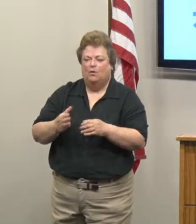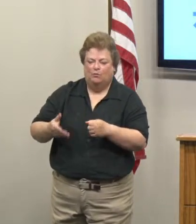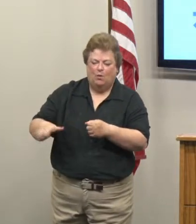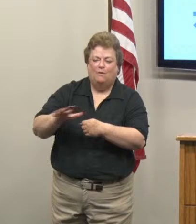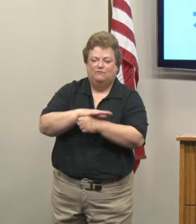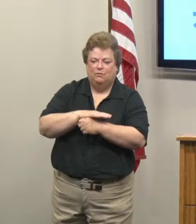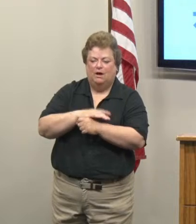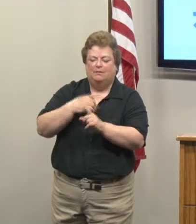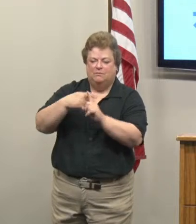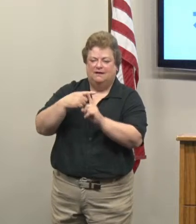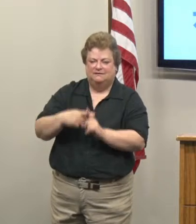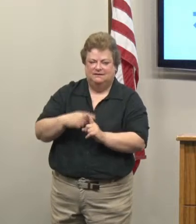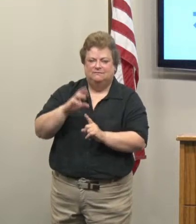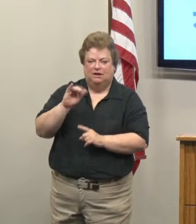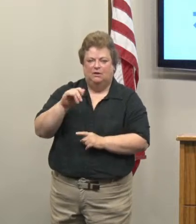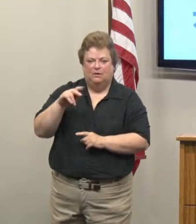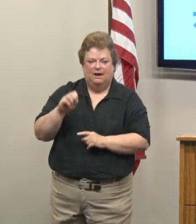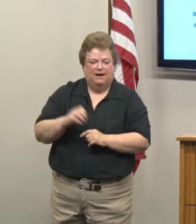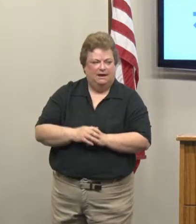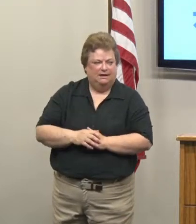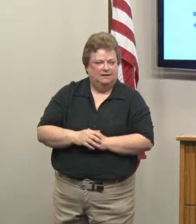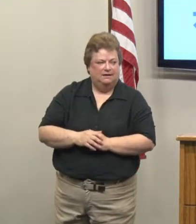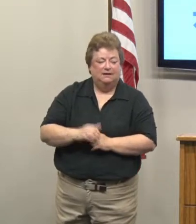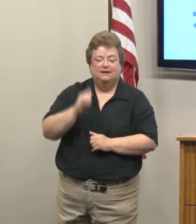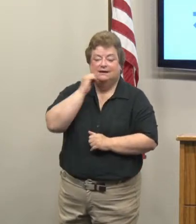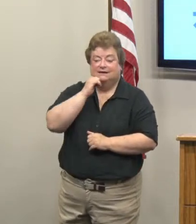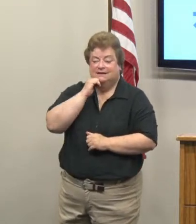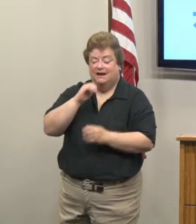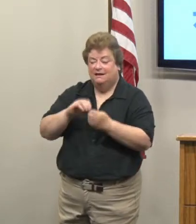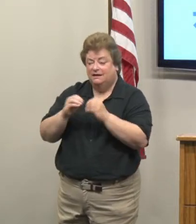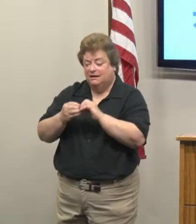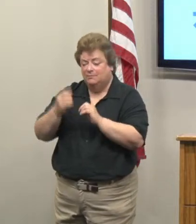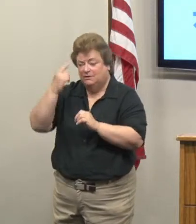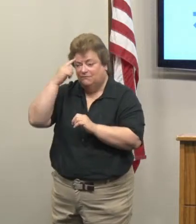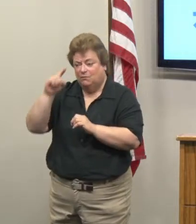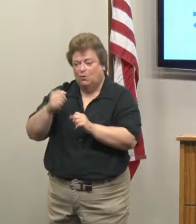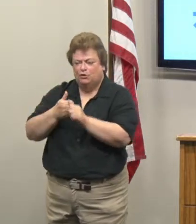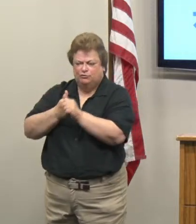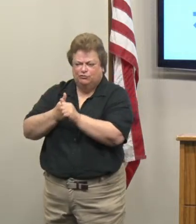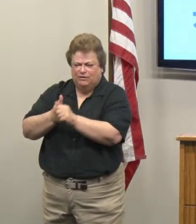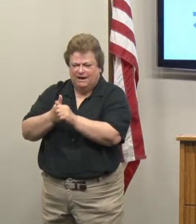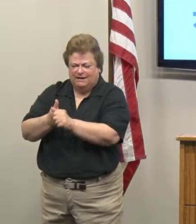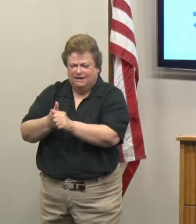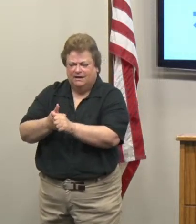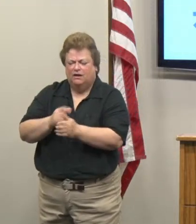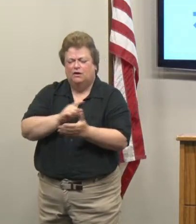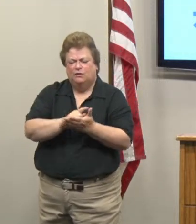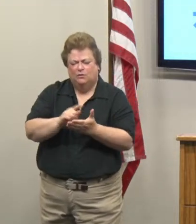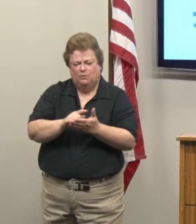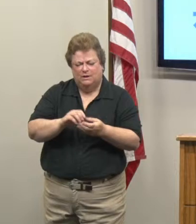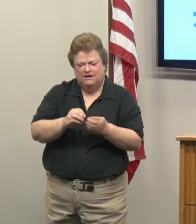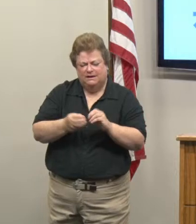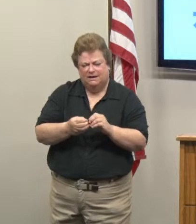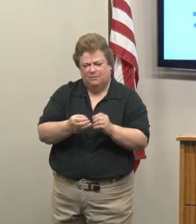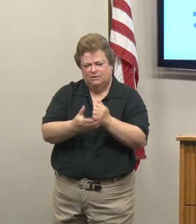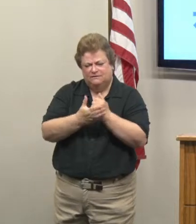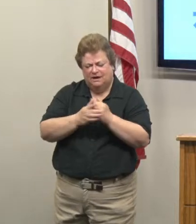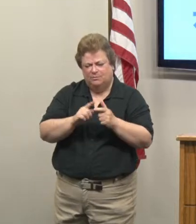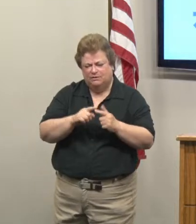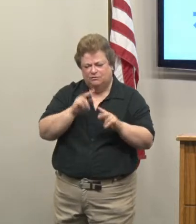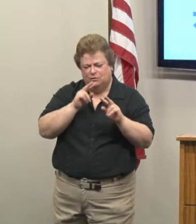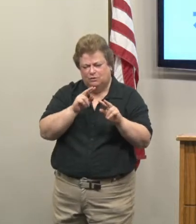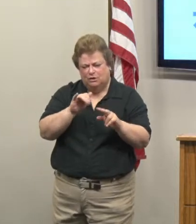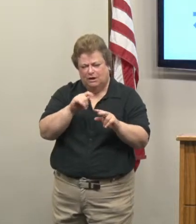overall positivity rate. Daily numbers are good for tracking. The weekly numbers help in looking at